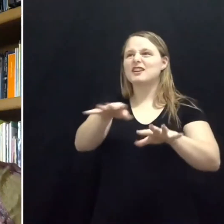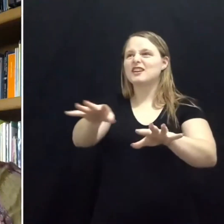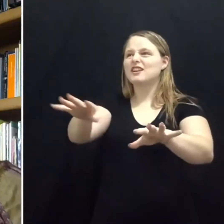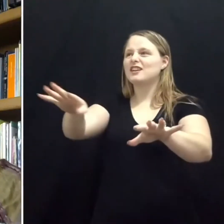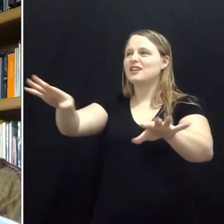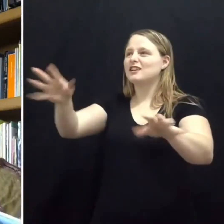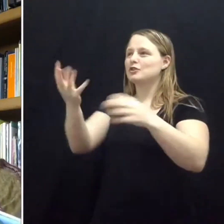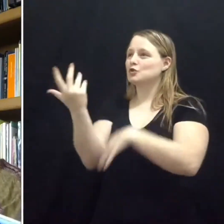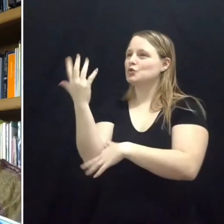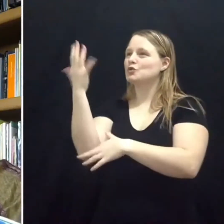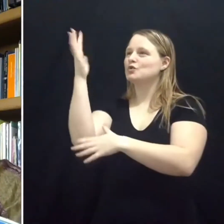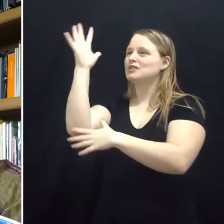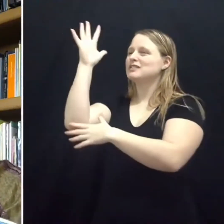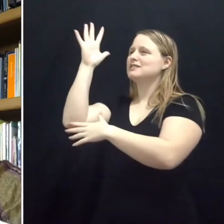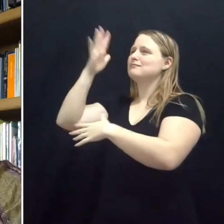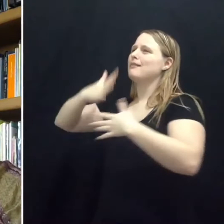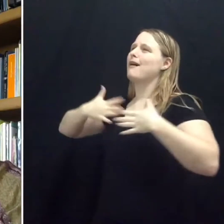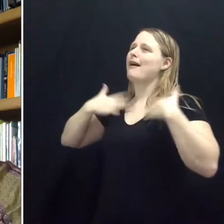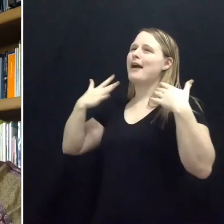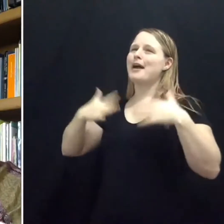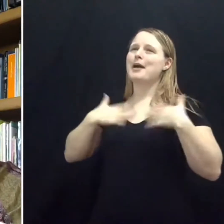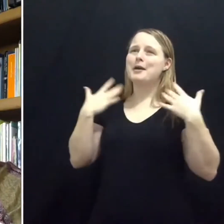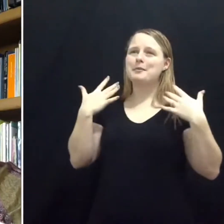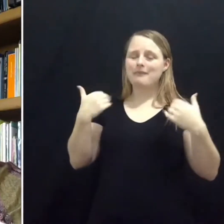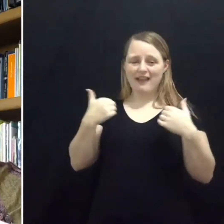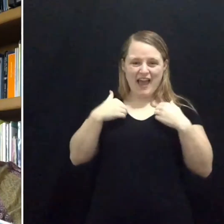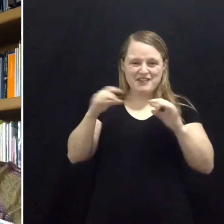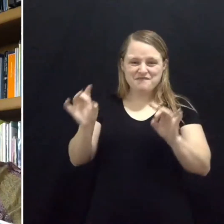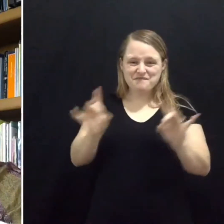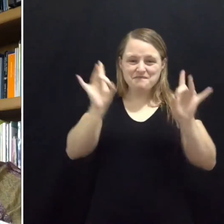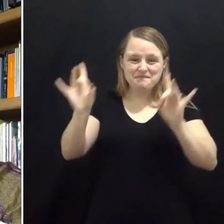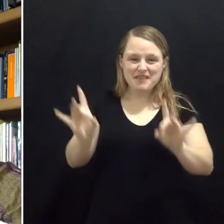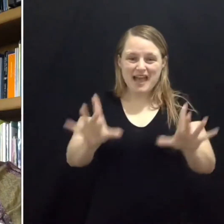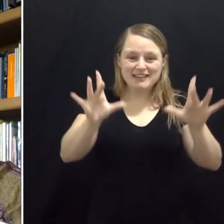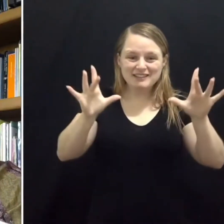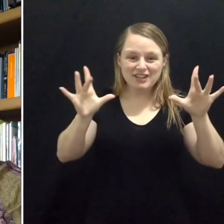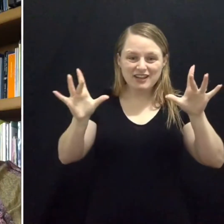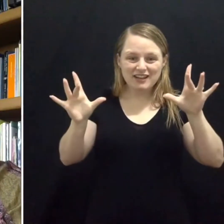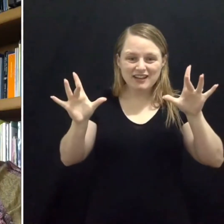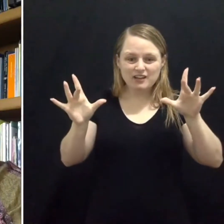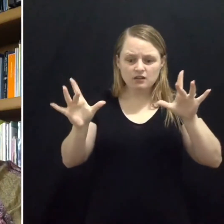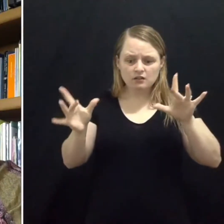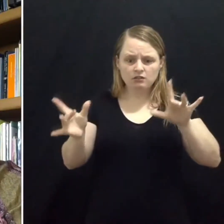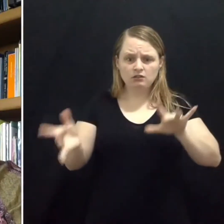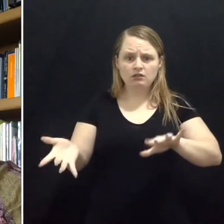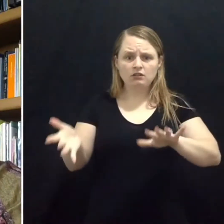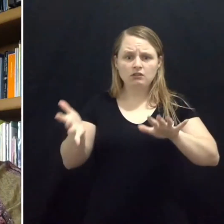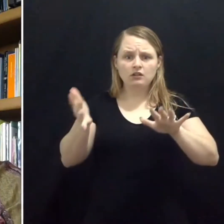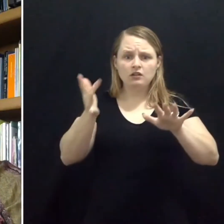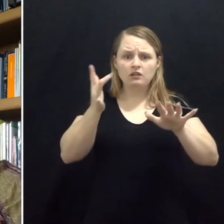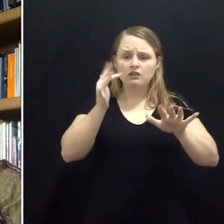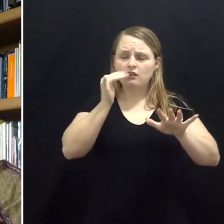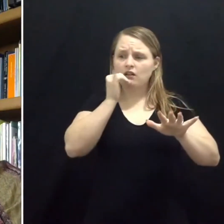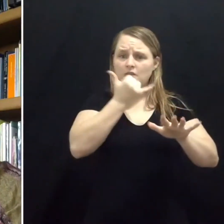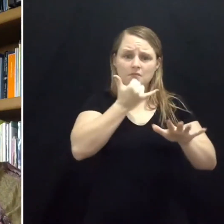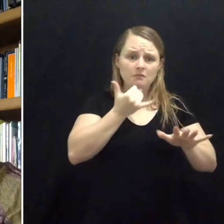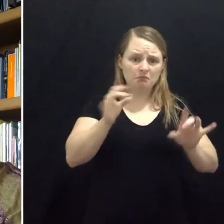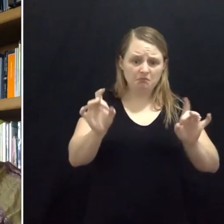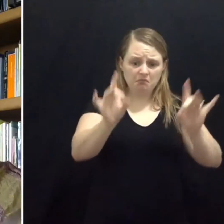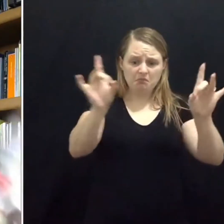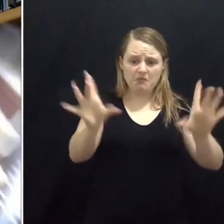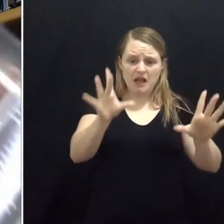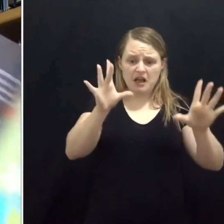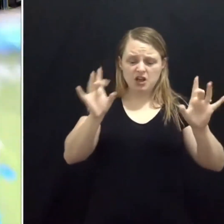trees. His world was delightful and chock full of magic, until out of the blue, the